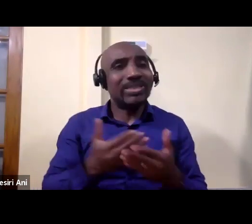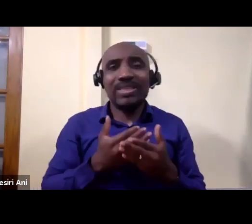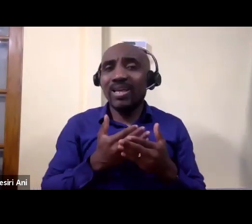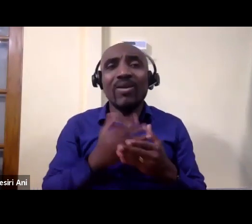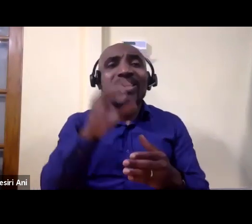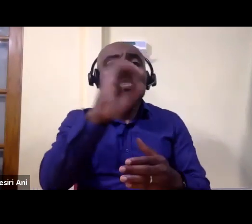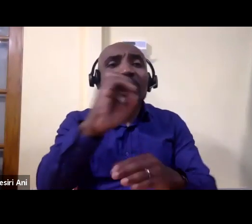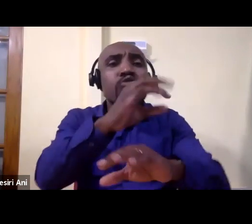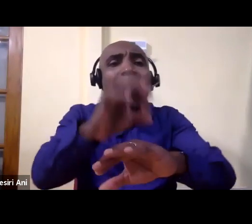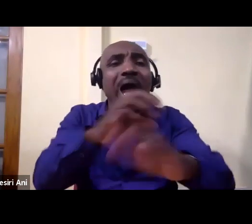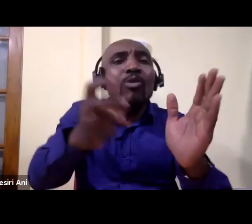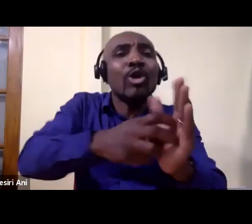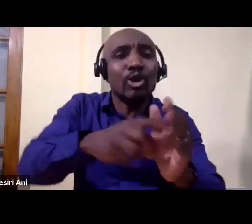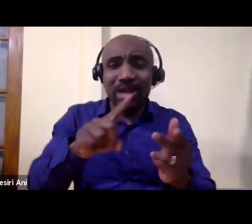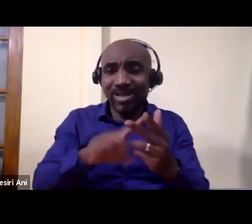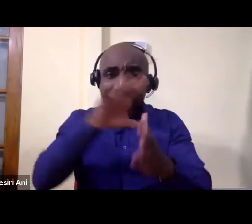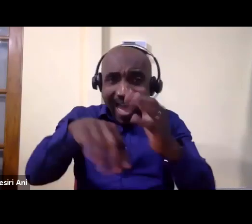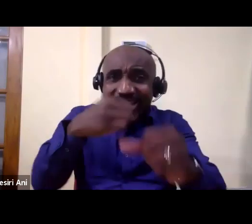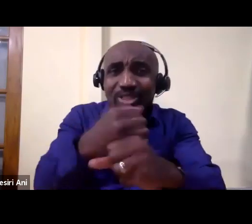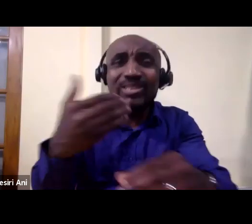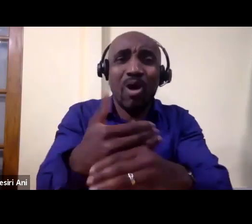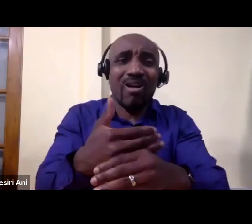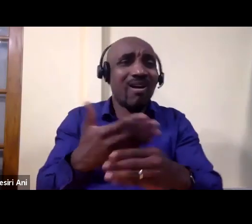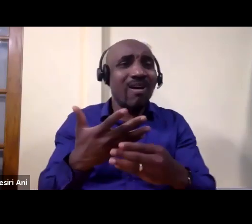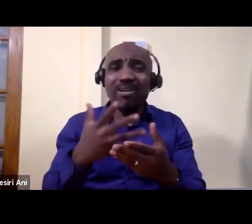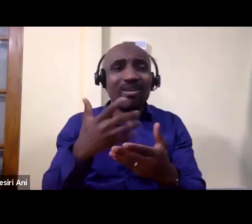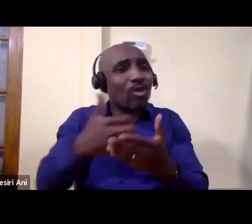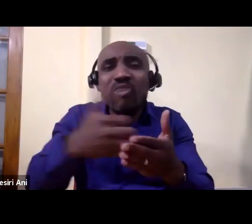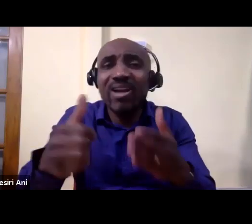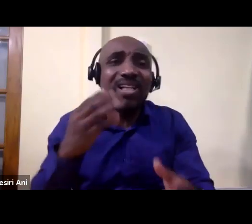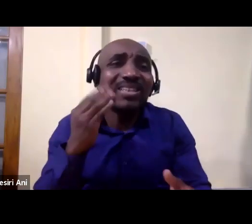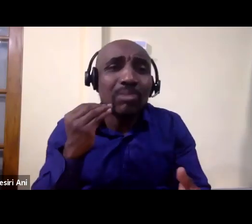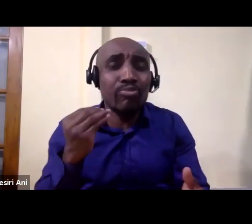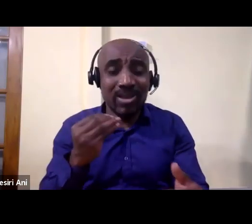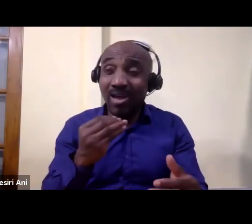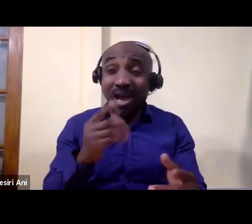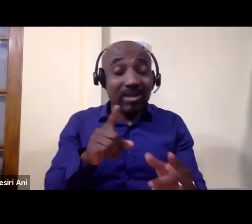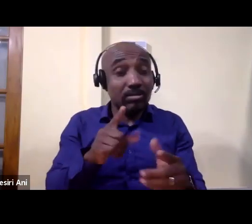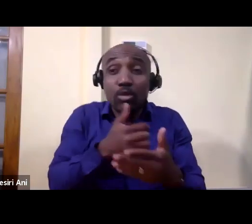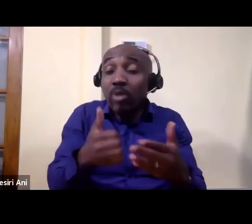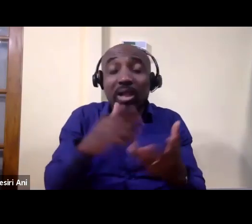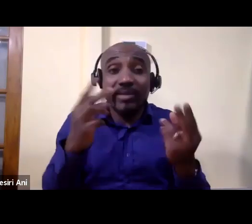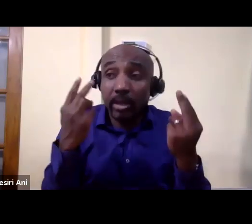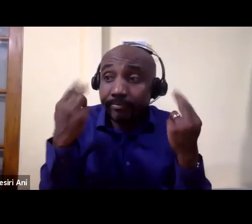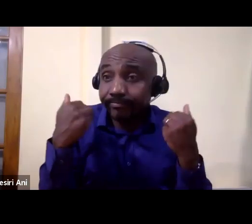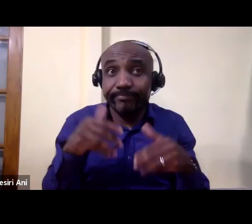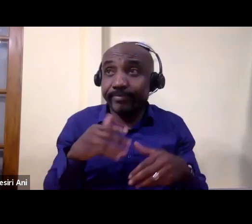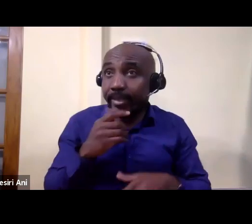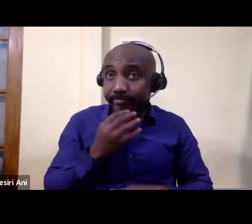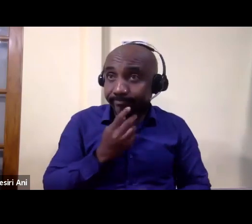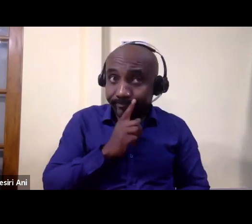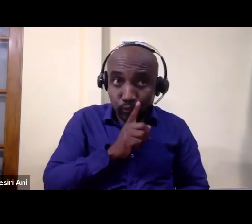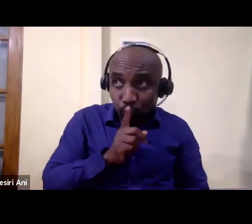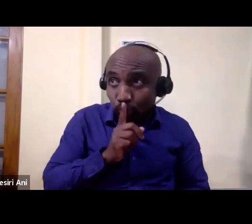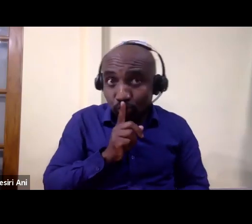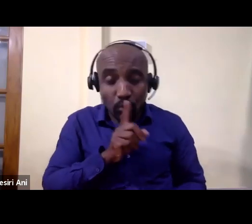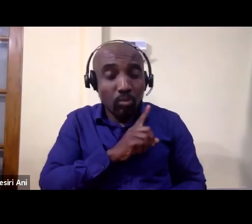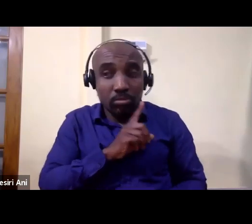agency workers, and they often didn't feel confident to query their lack of proper